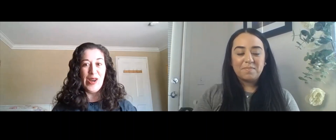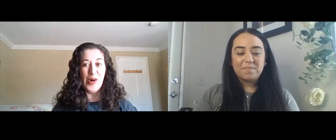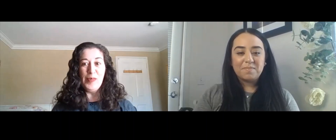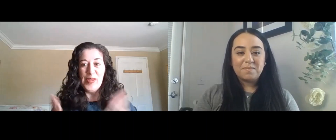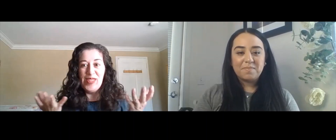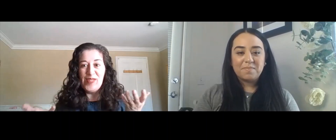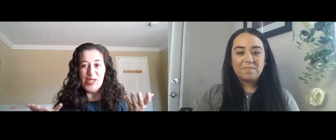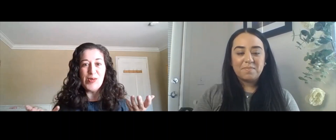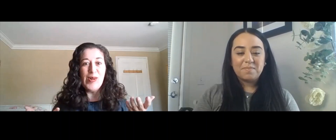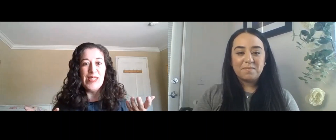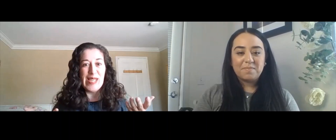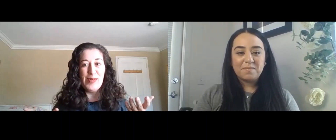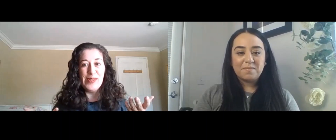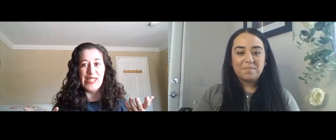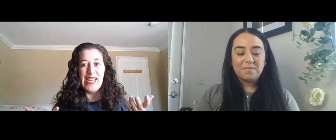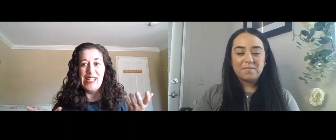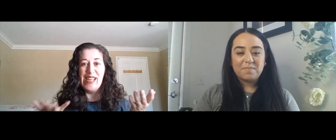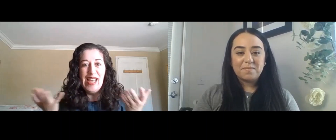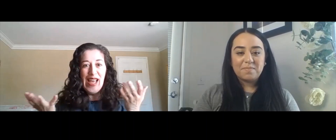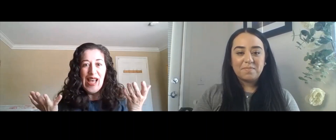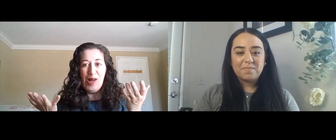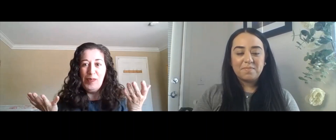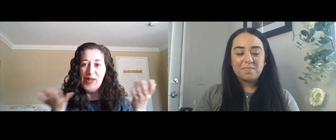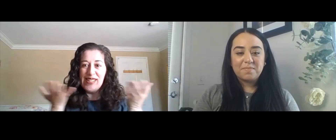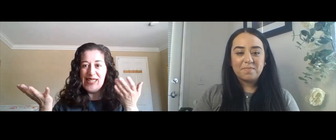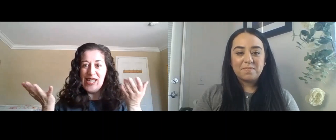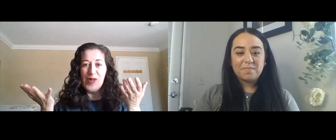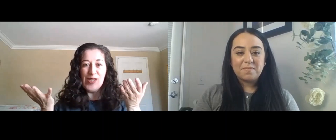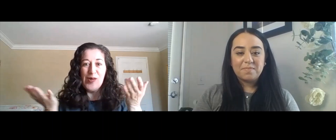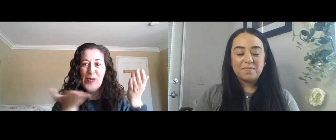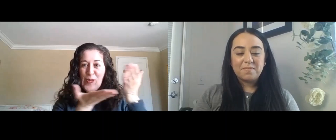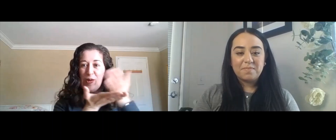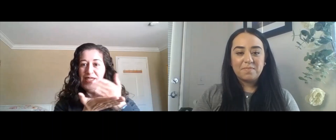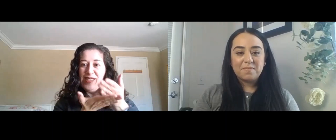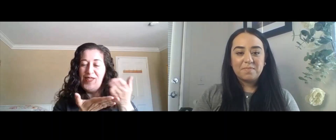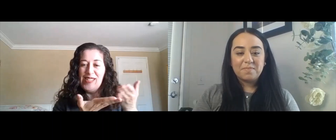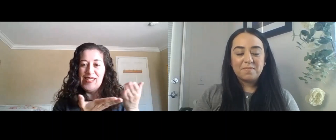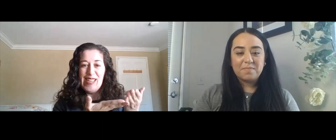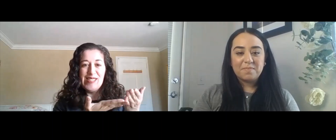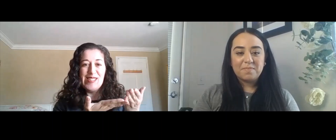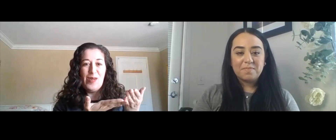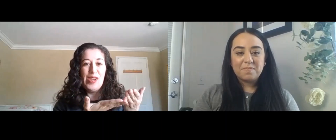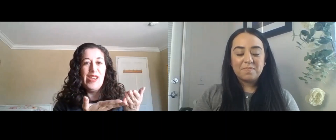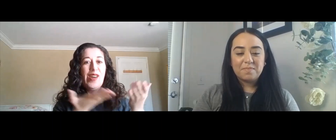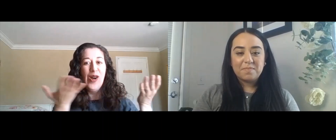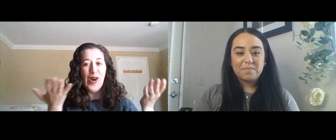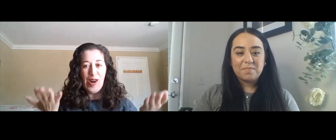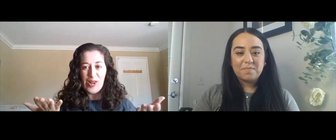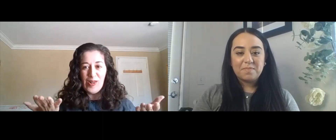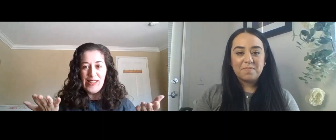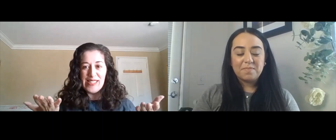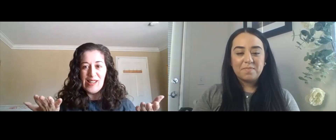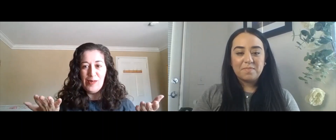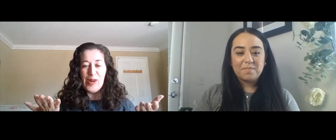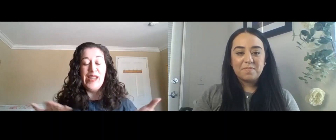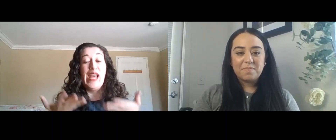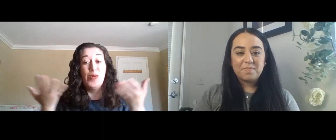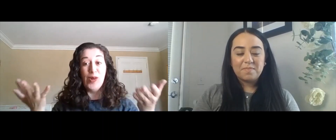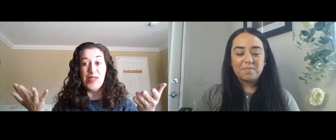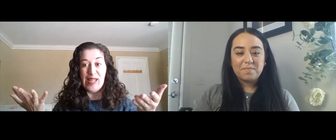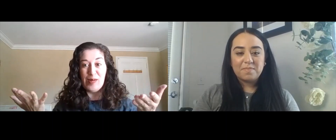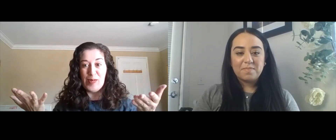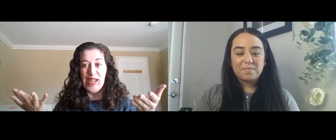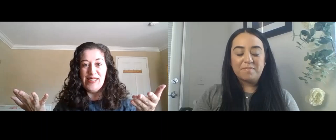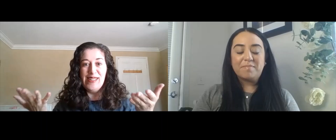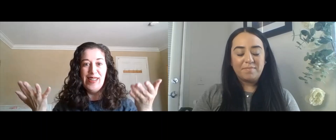So I hope the visual is able to kind of help distinguish what the feast days that we are currently celebrating and